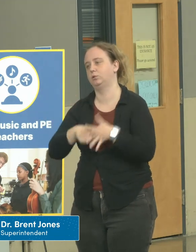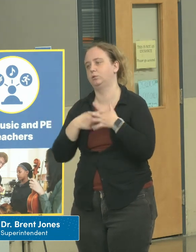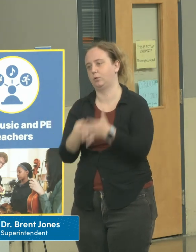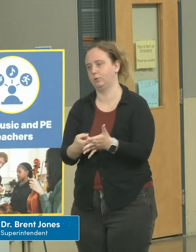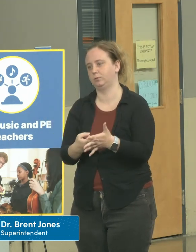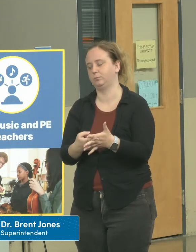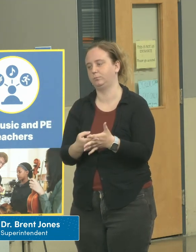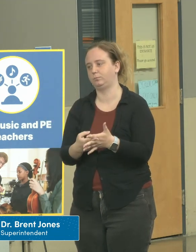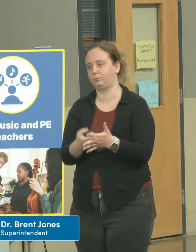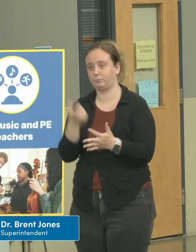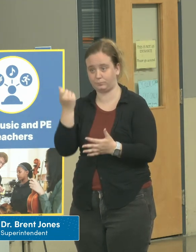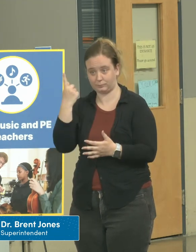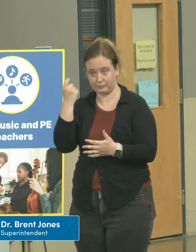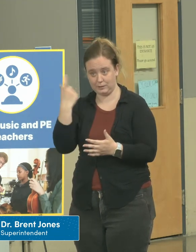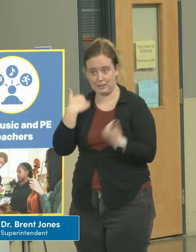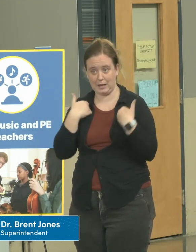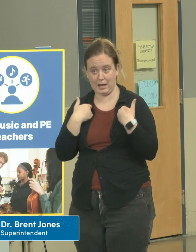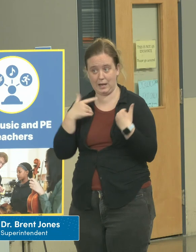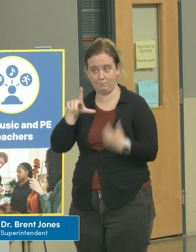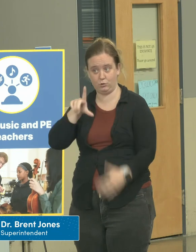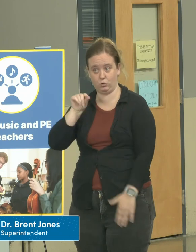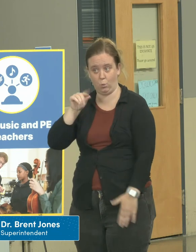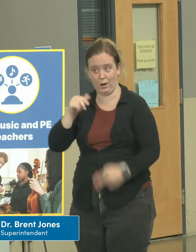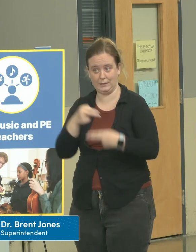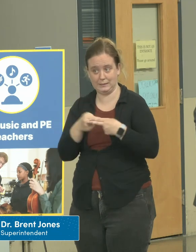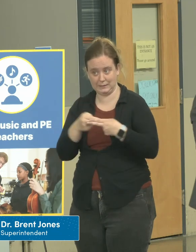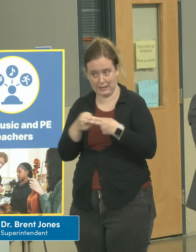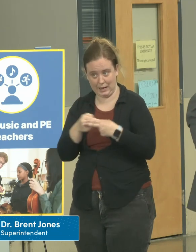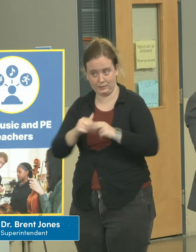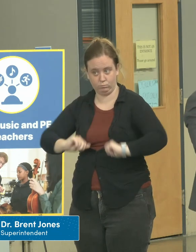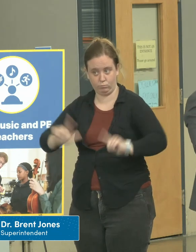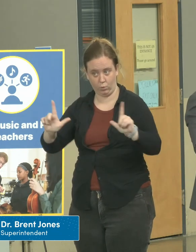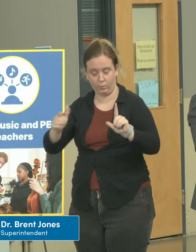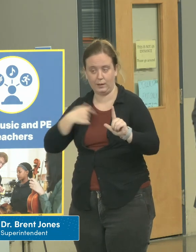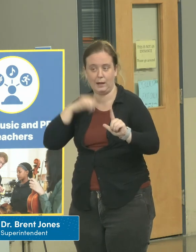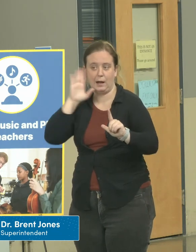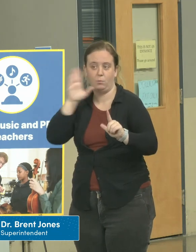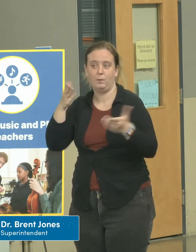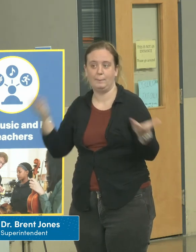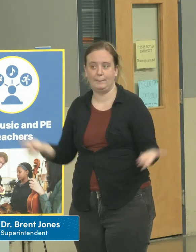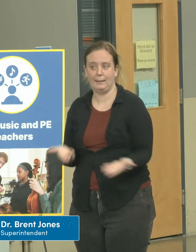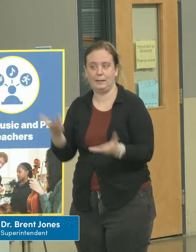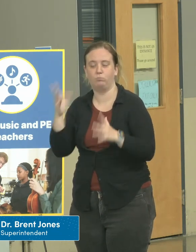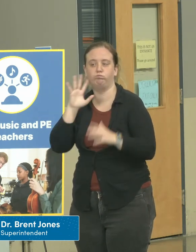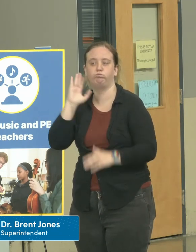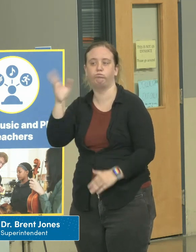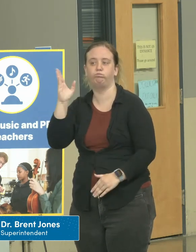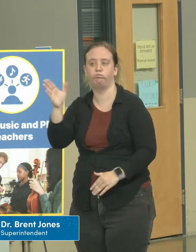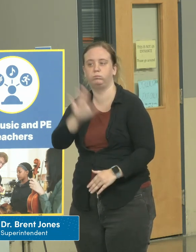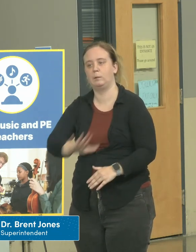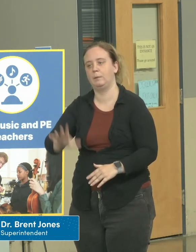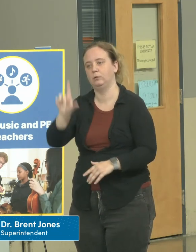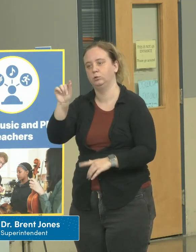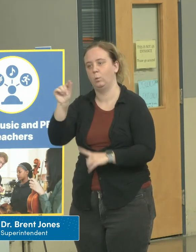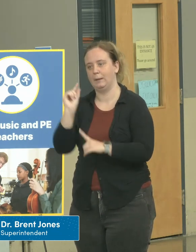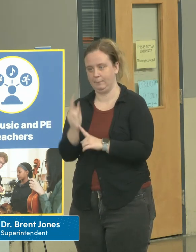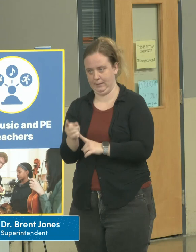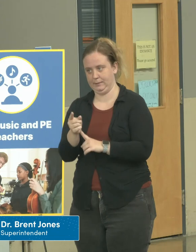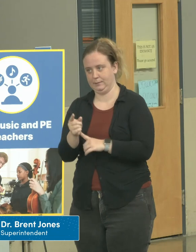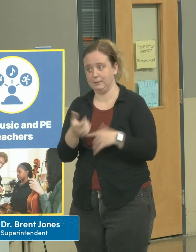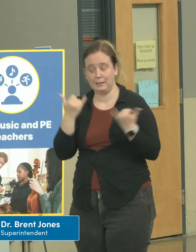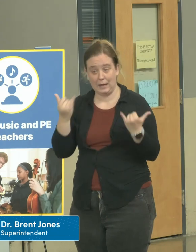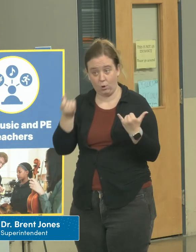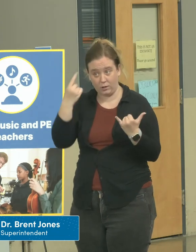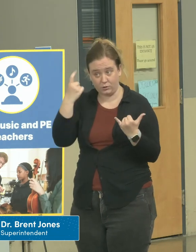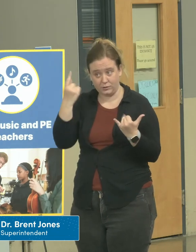slides, but I will be here about 20 minutes. So one thing I just want to say is we are in a state of instability